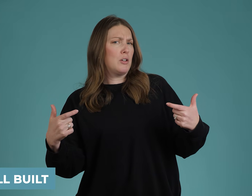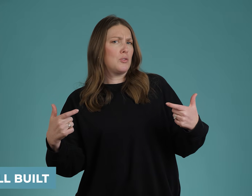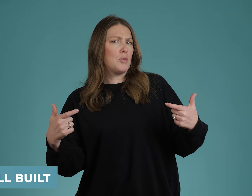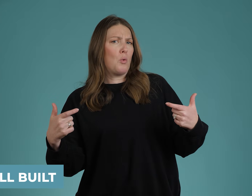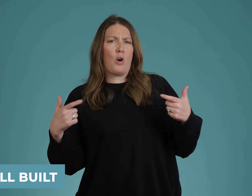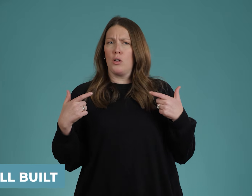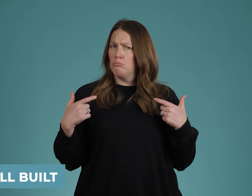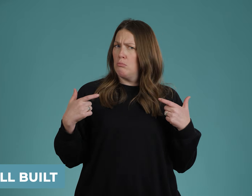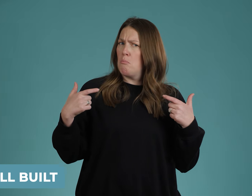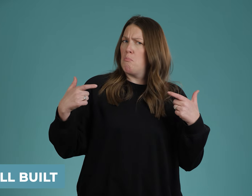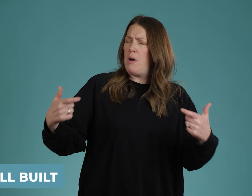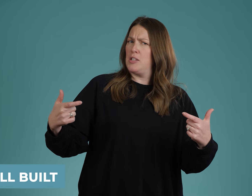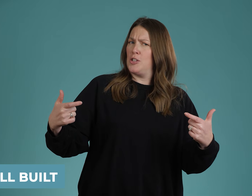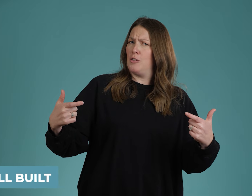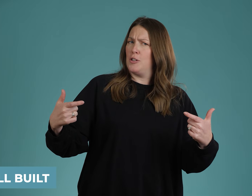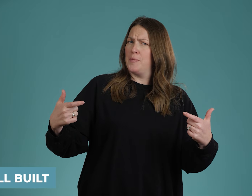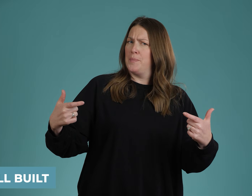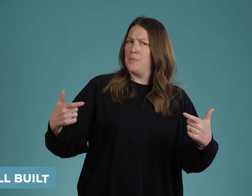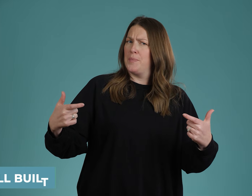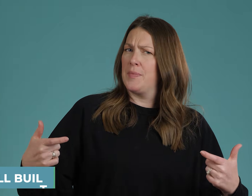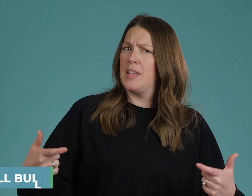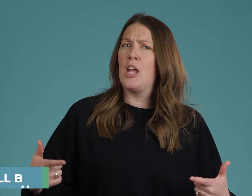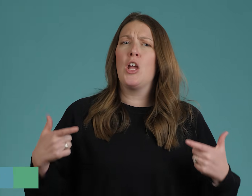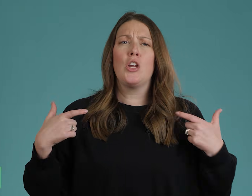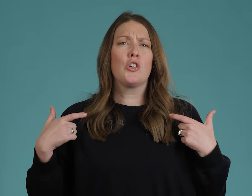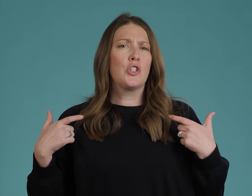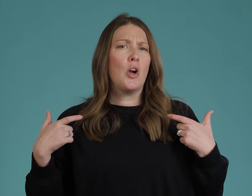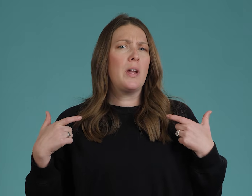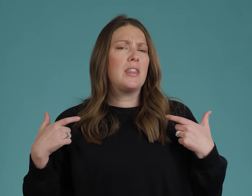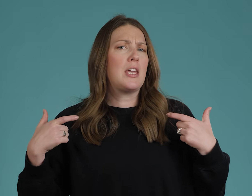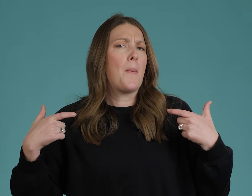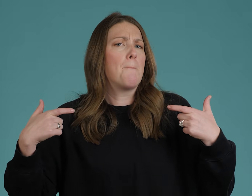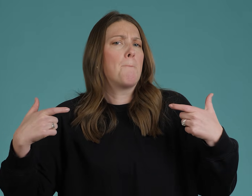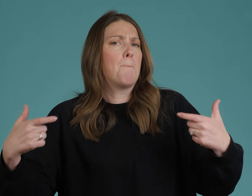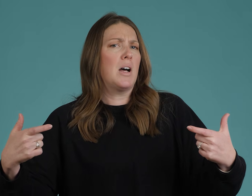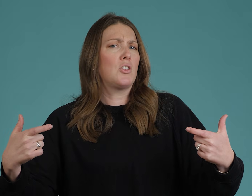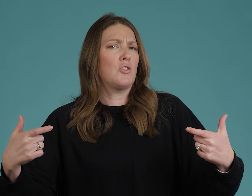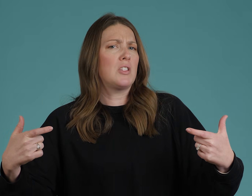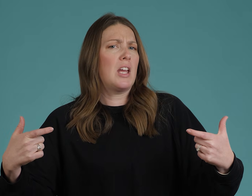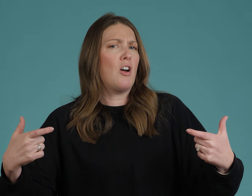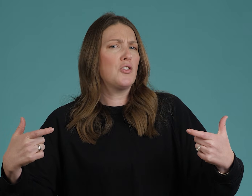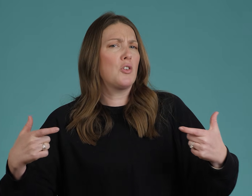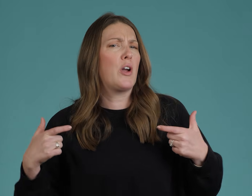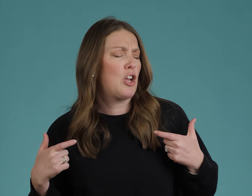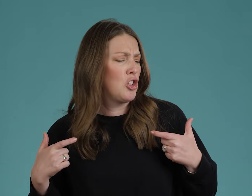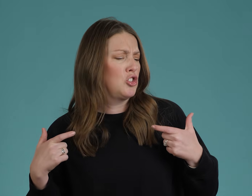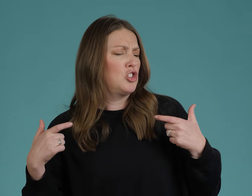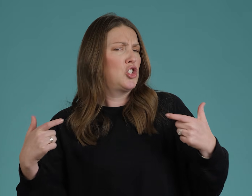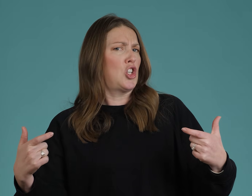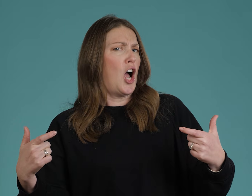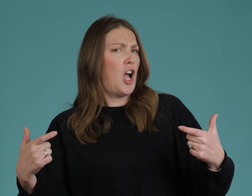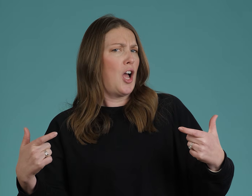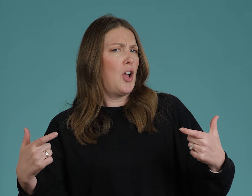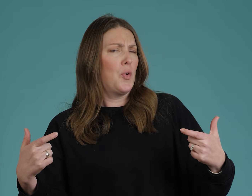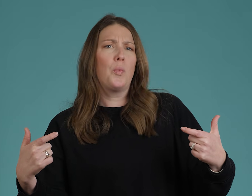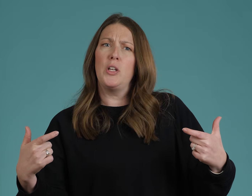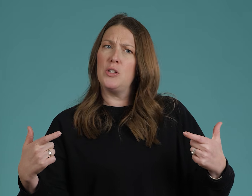Well-built or muscular. You're showing the muscles and also going ch when you do